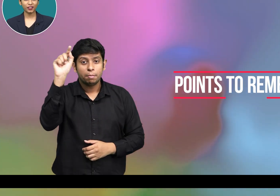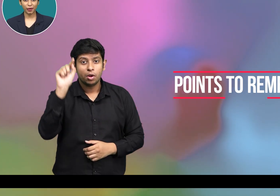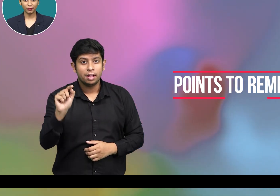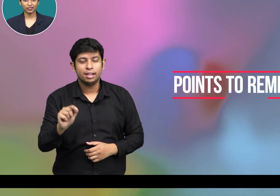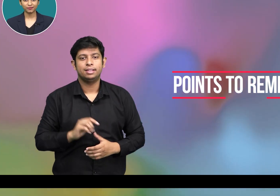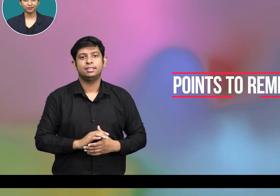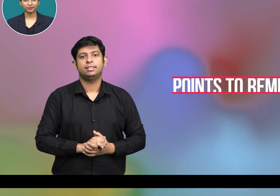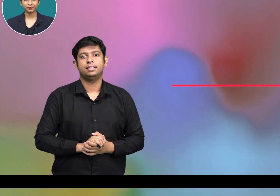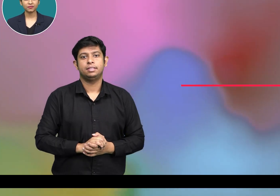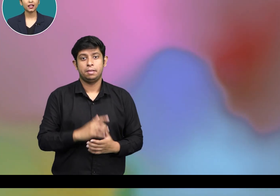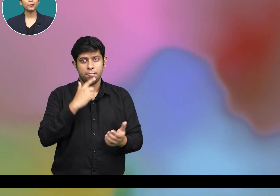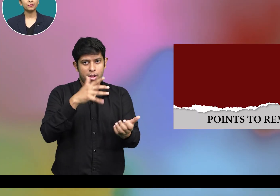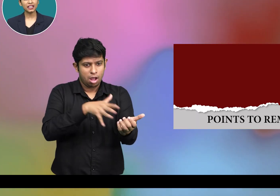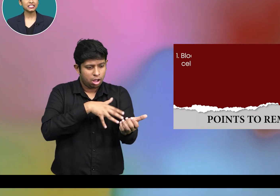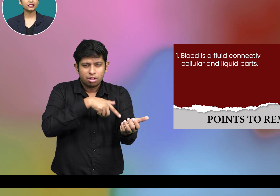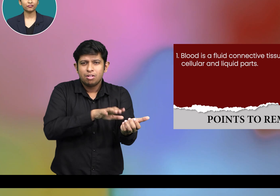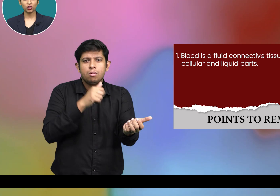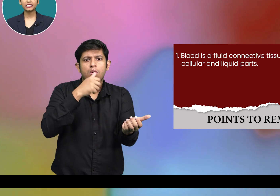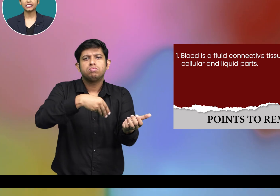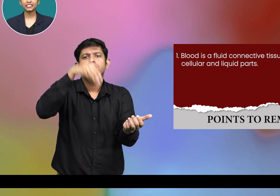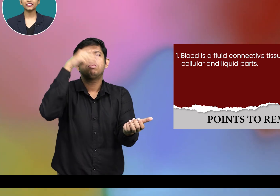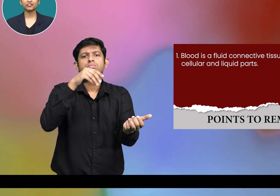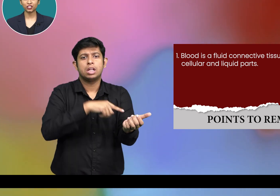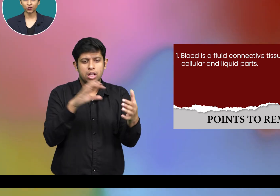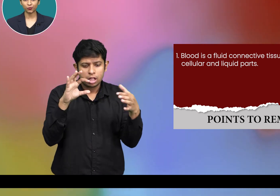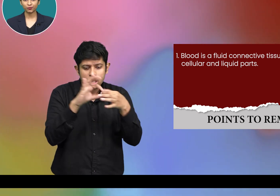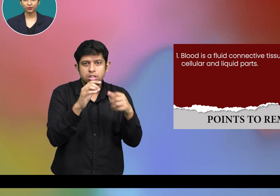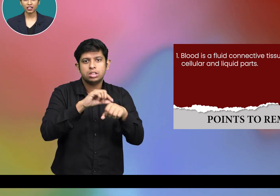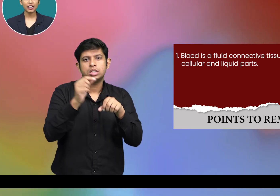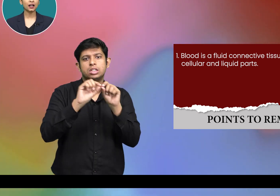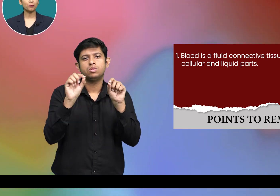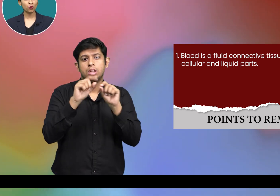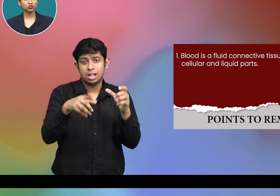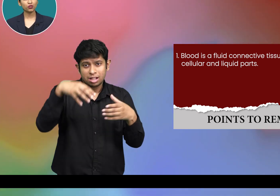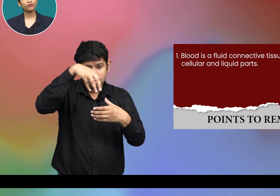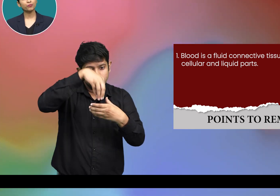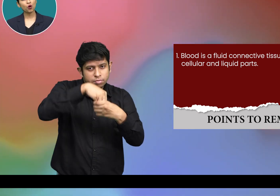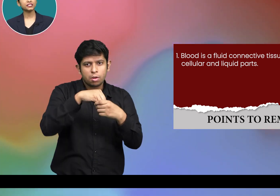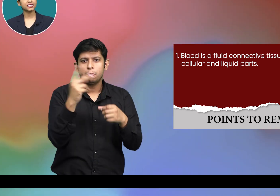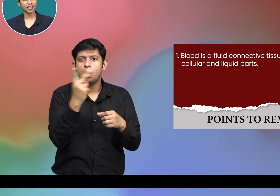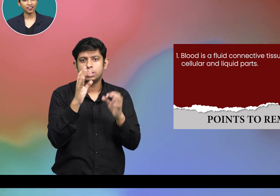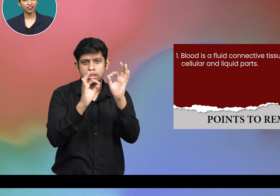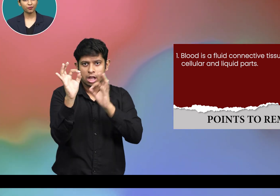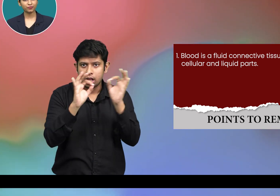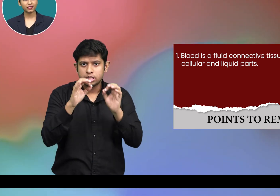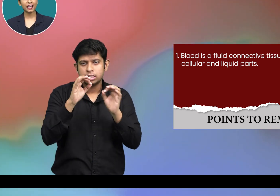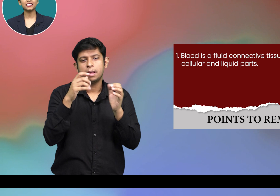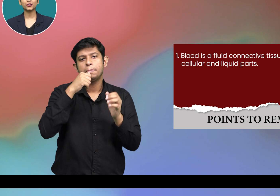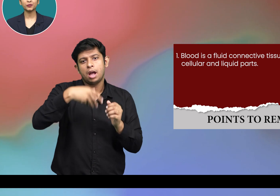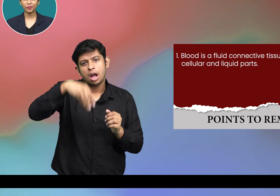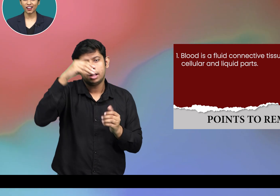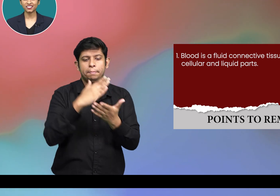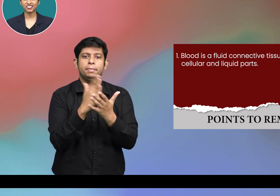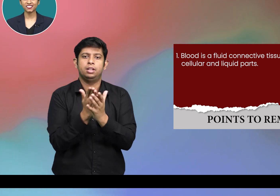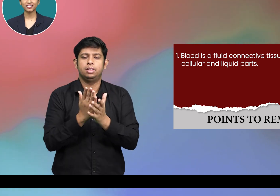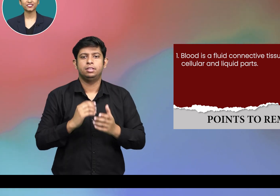Points to remember. Blood is a fluid connective tissue composed of both cellular and